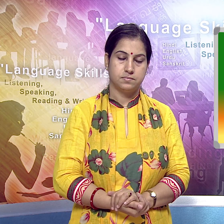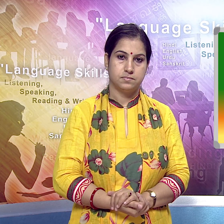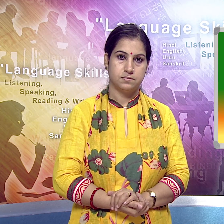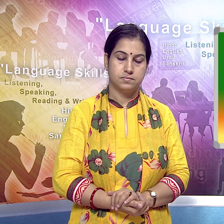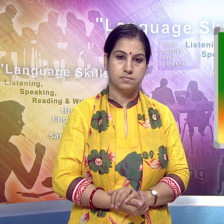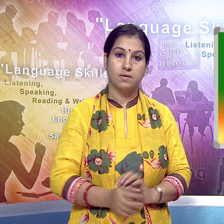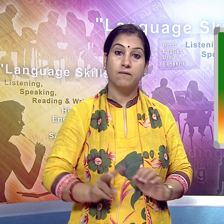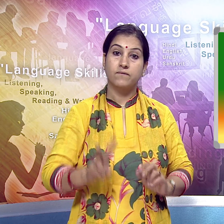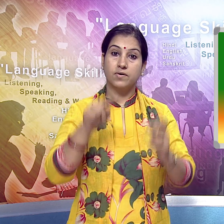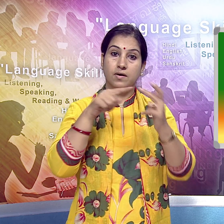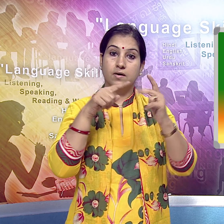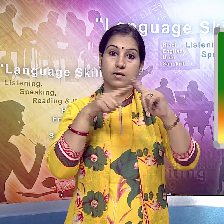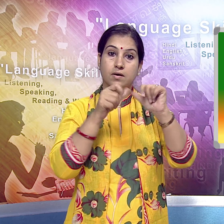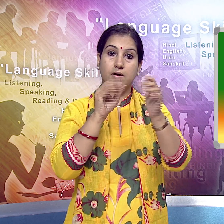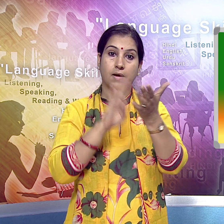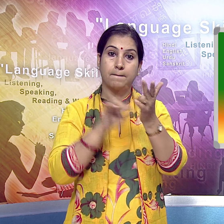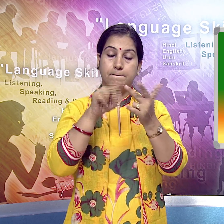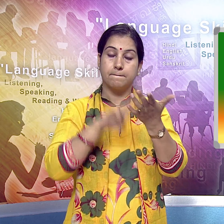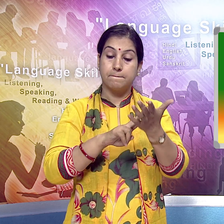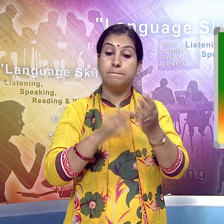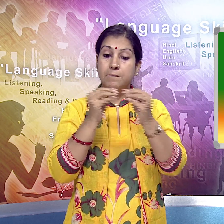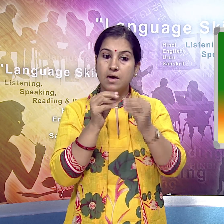Vitamin B complex is available in large amount.